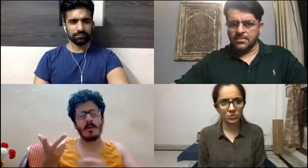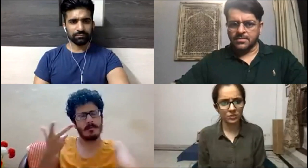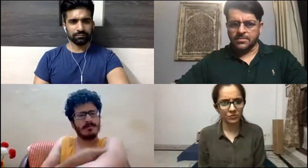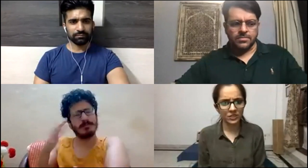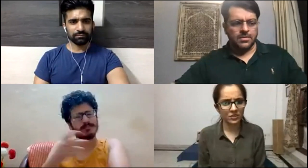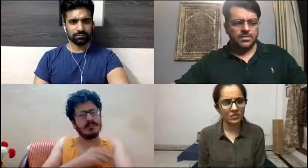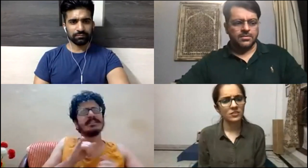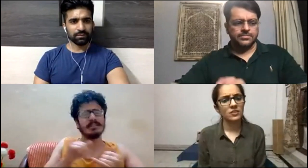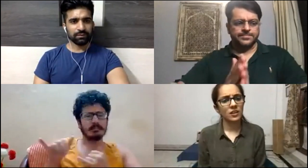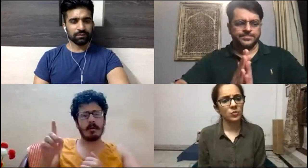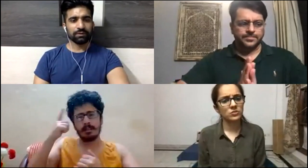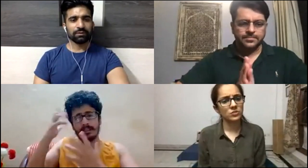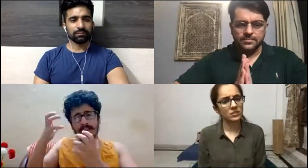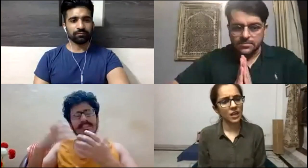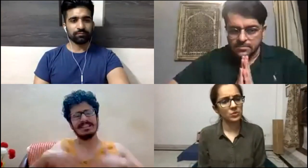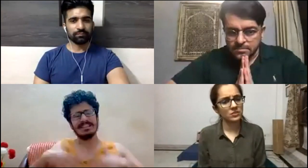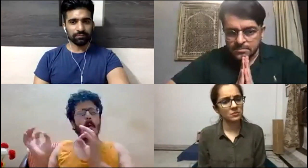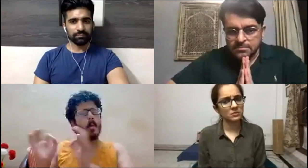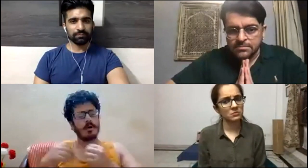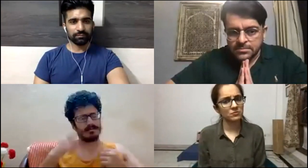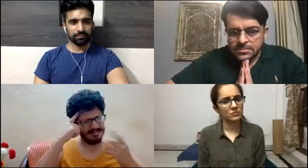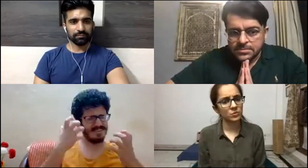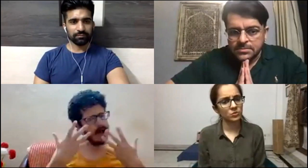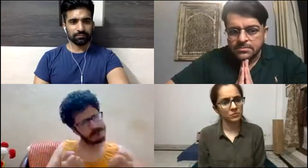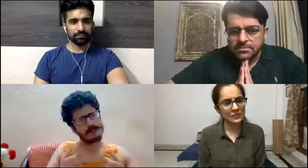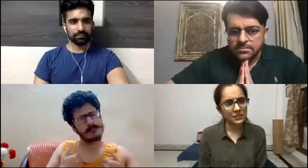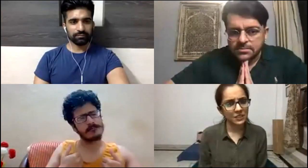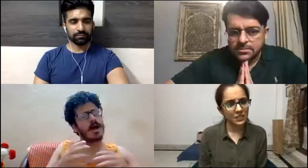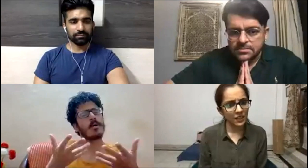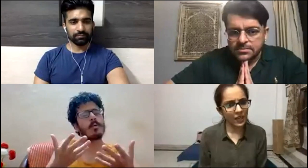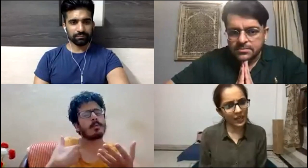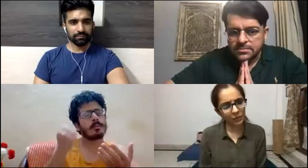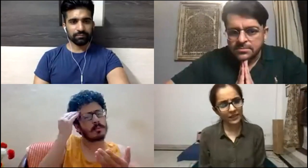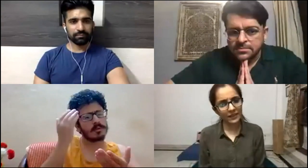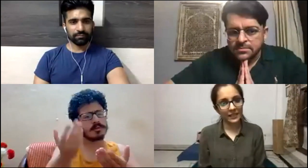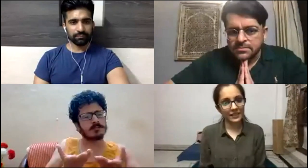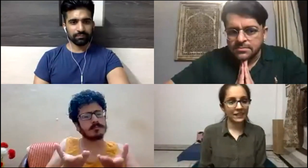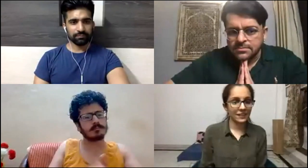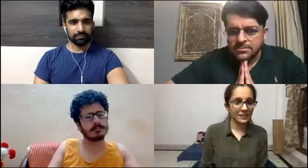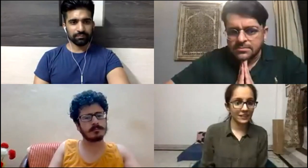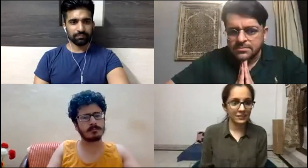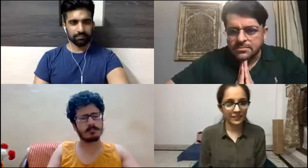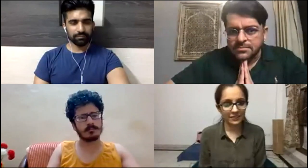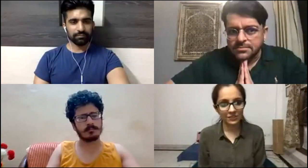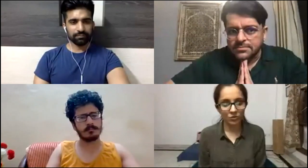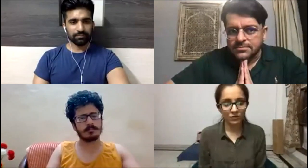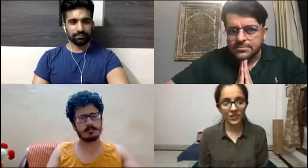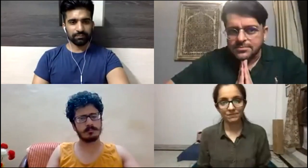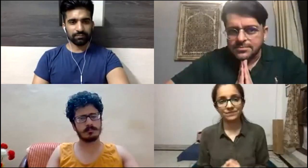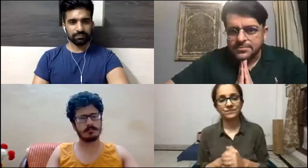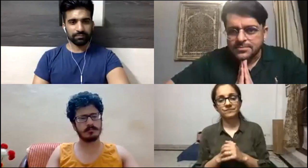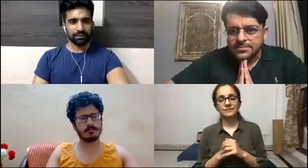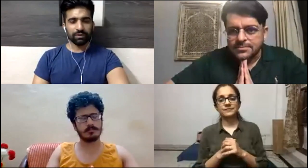two different? How was the how was the symptoms different for the both of us? Why did I get a headache and he didn't get it? So